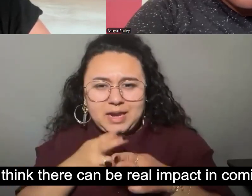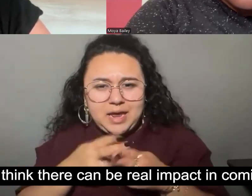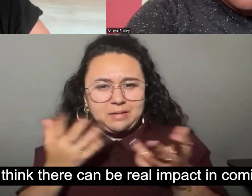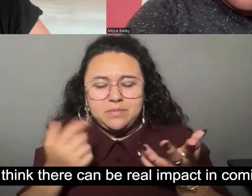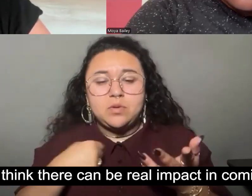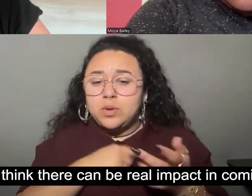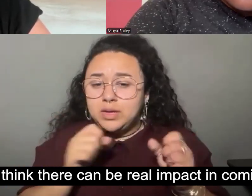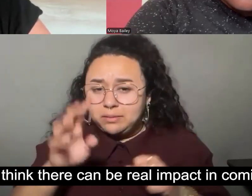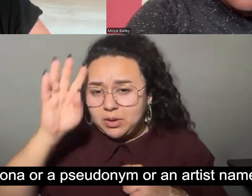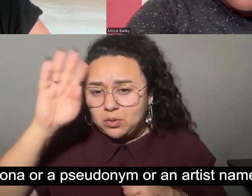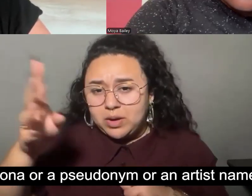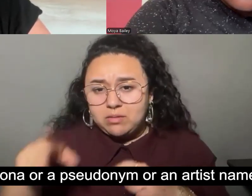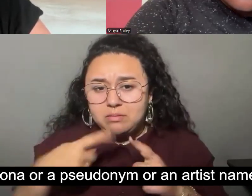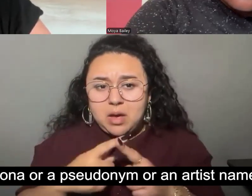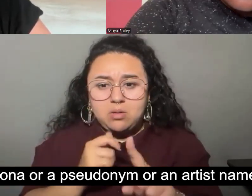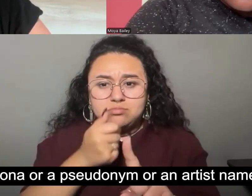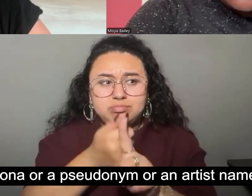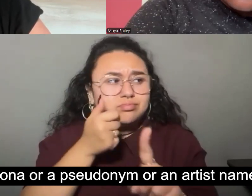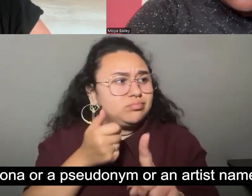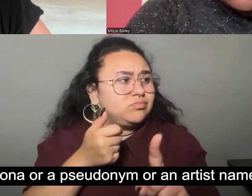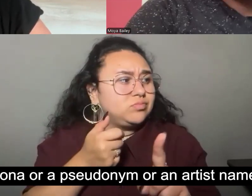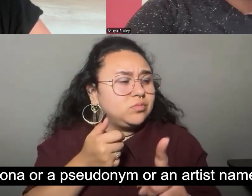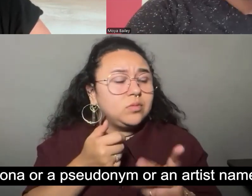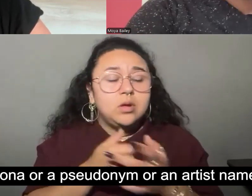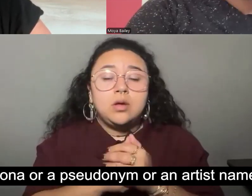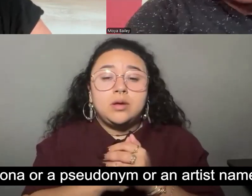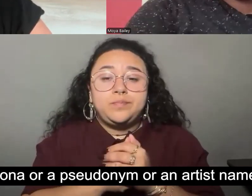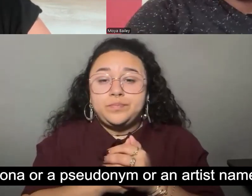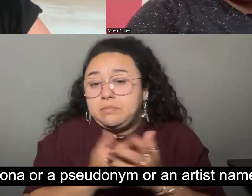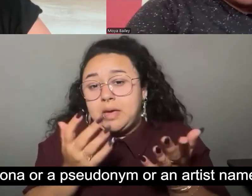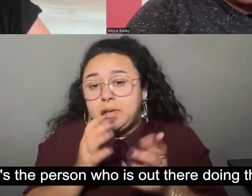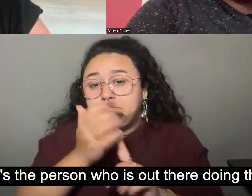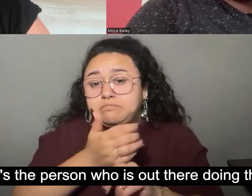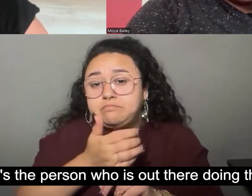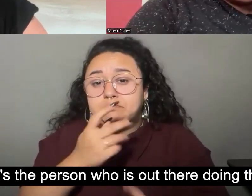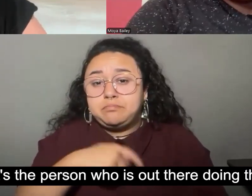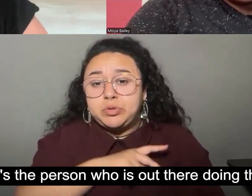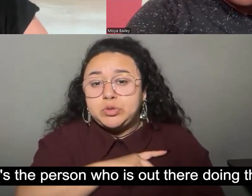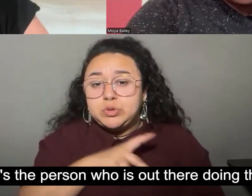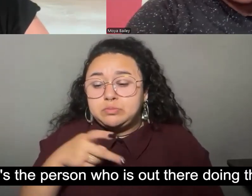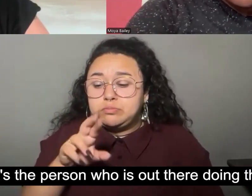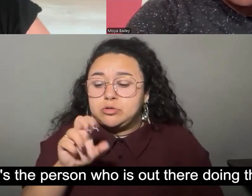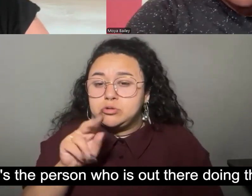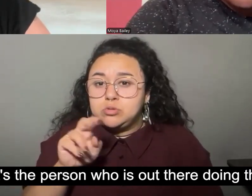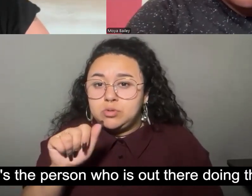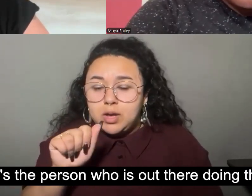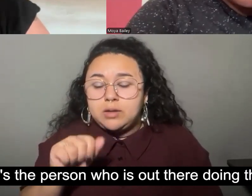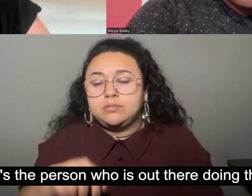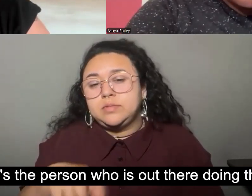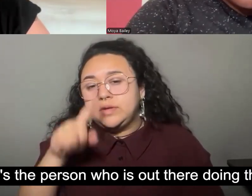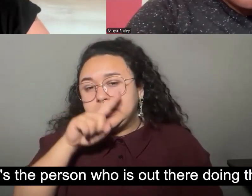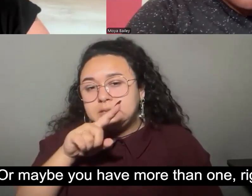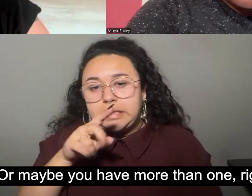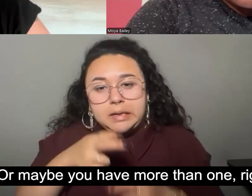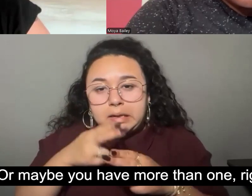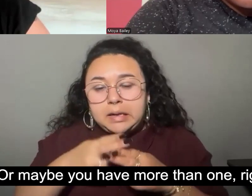real impact in coming up with a persona or a pseudonym or an artist name. And like that's the person who's out there doing